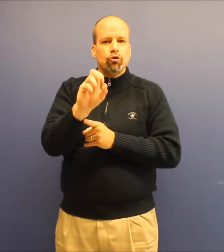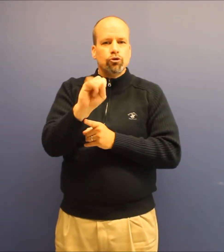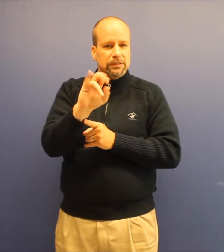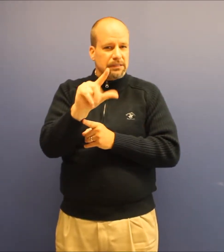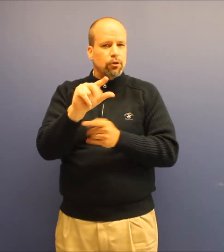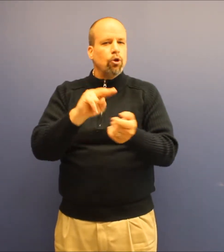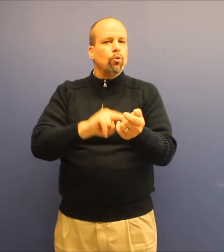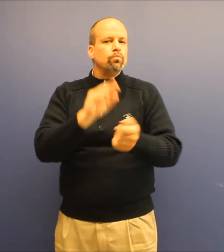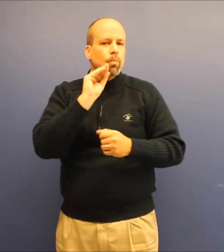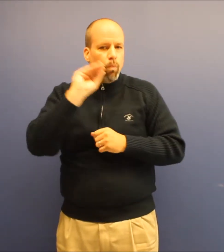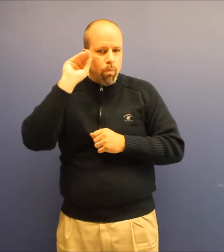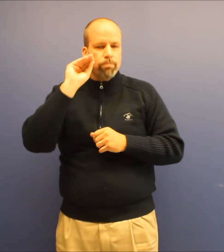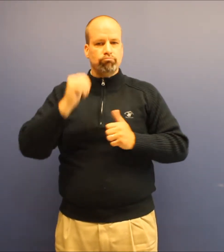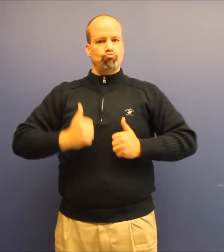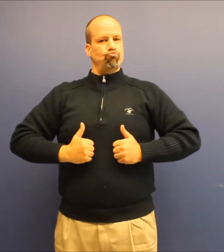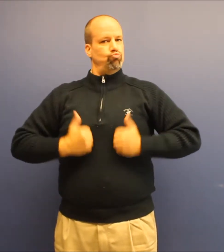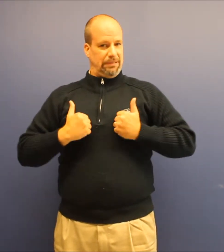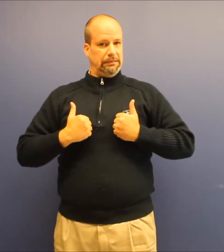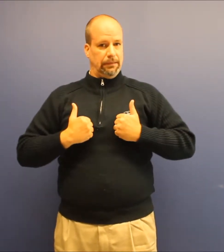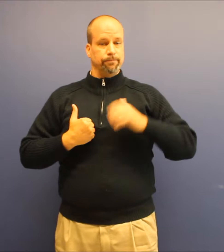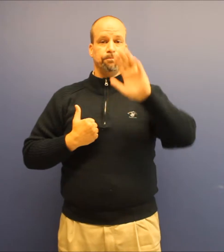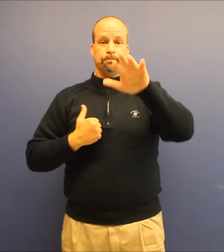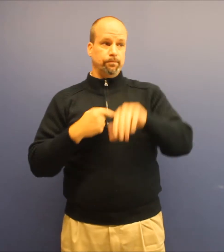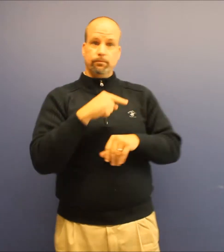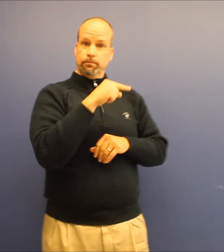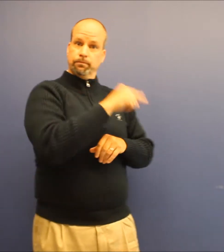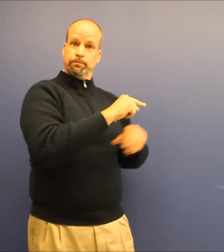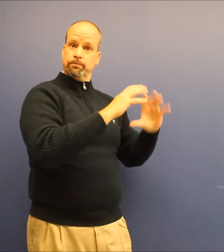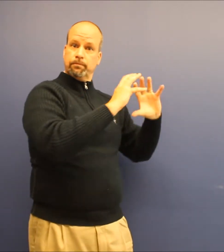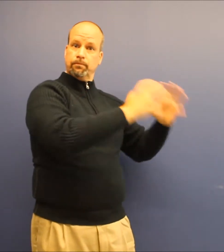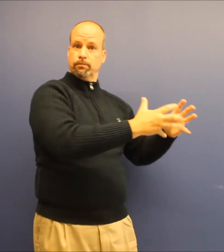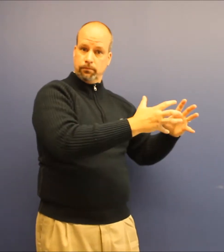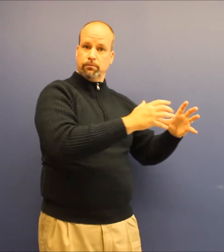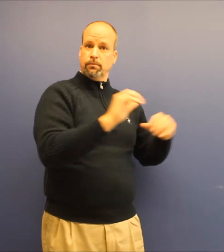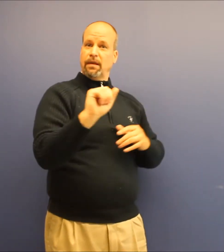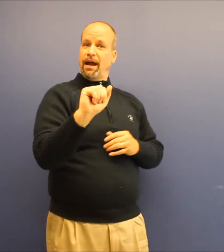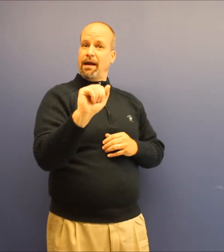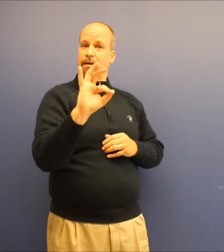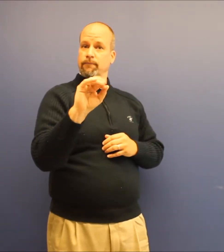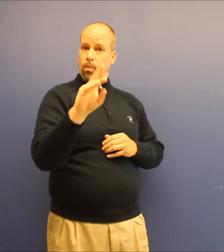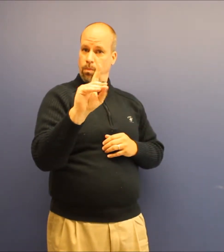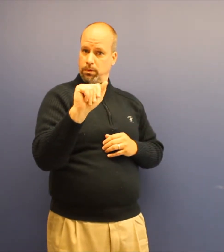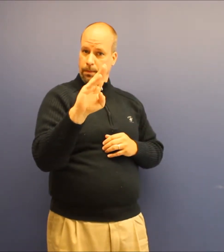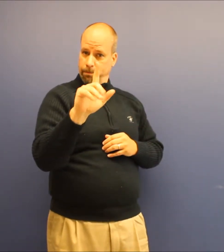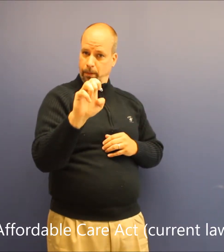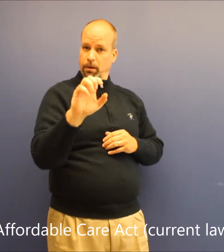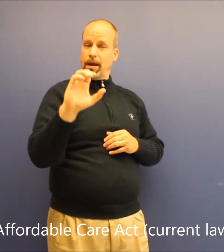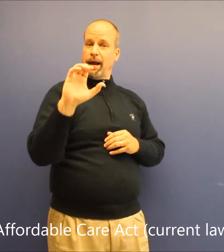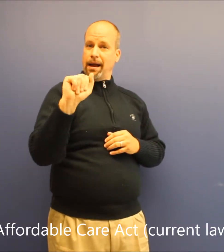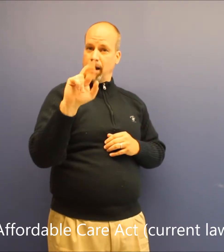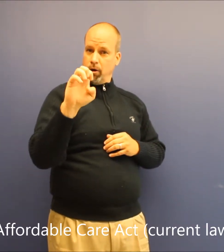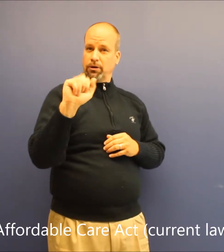If you are a low-income nursing home resident under the Affordable Care Act or